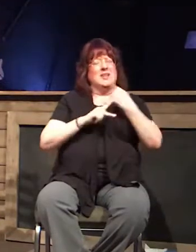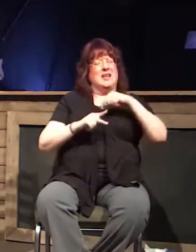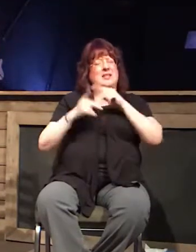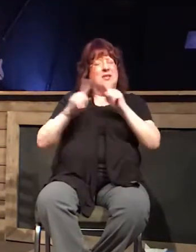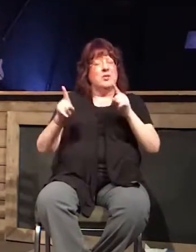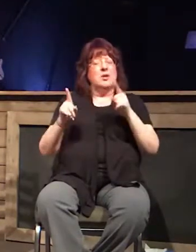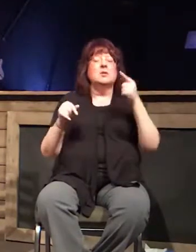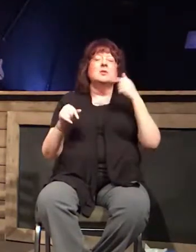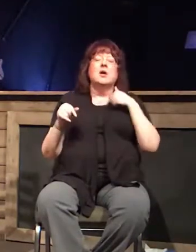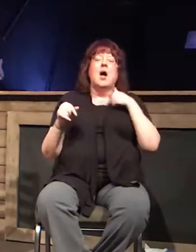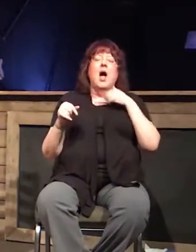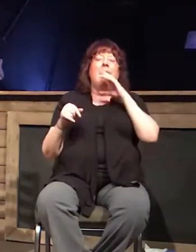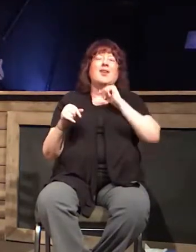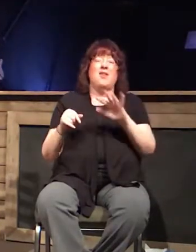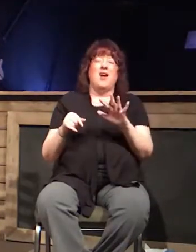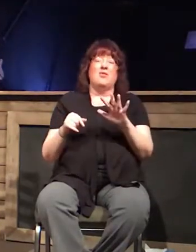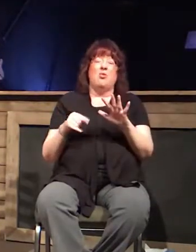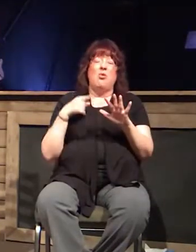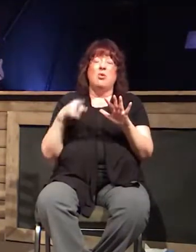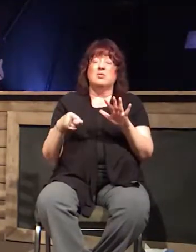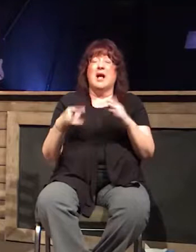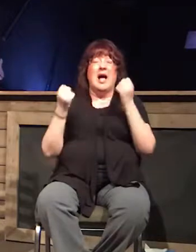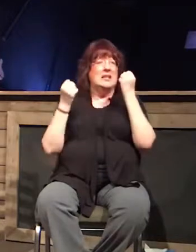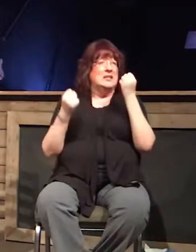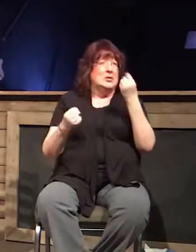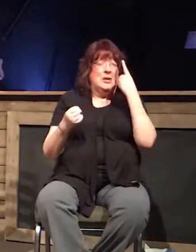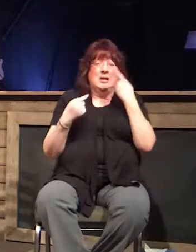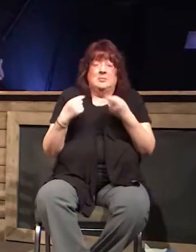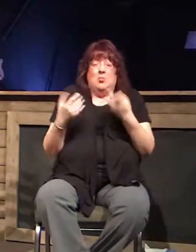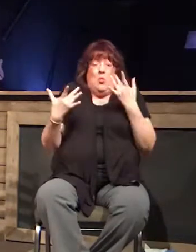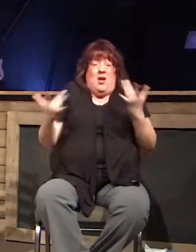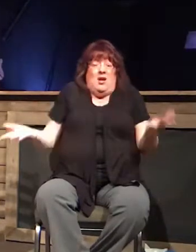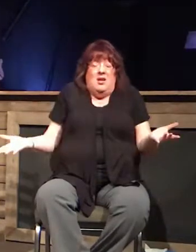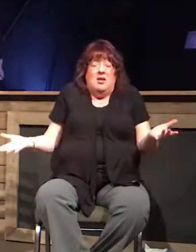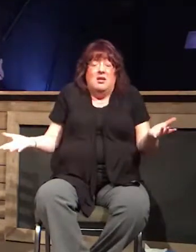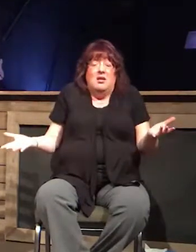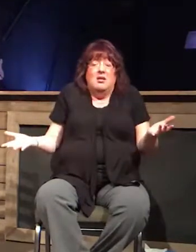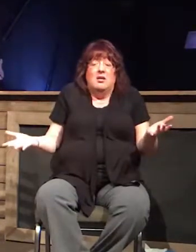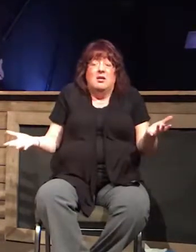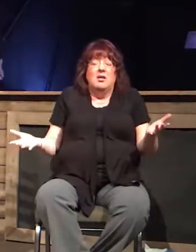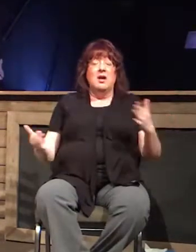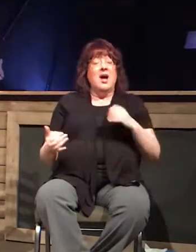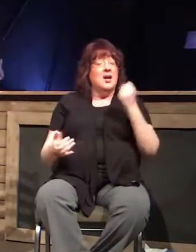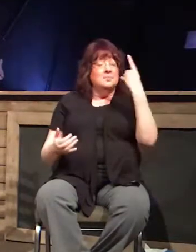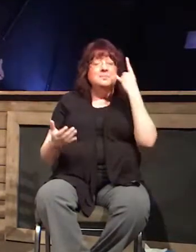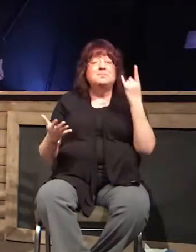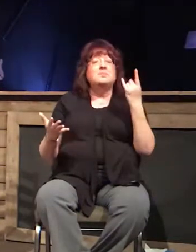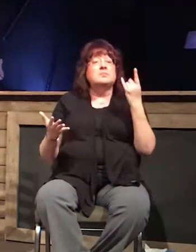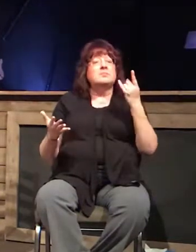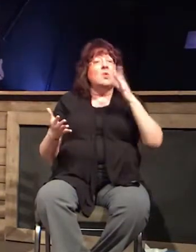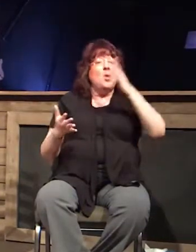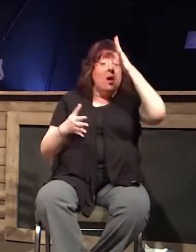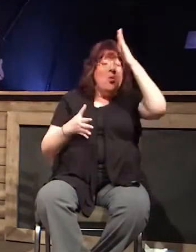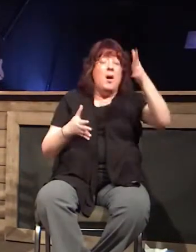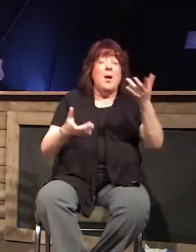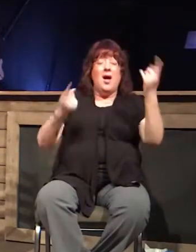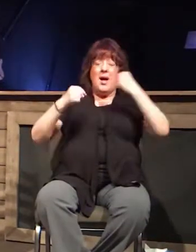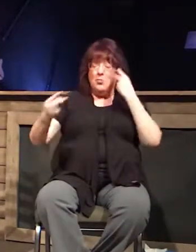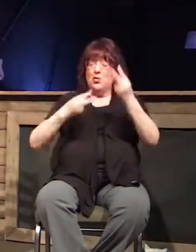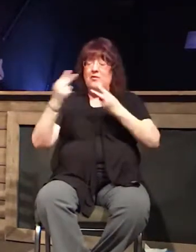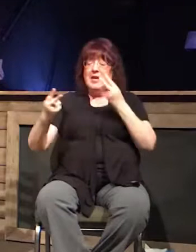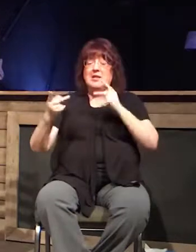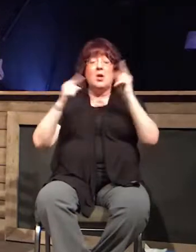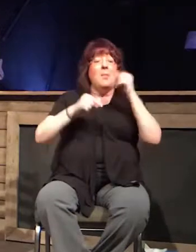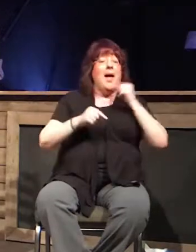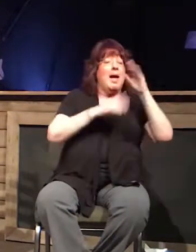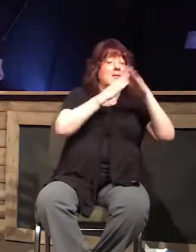differently. But when I was a five-year-old boy, I didn't understand that. I didn't get that. Why grandma and grandpa come to visit and they